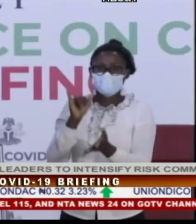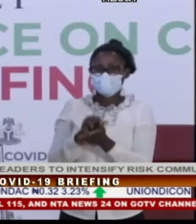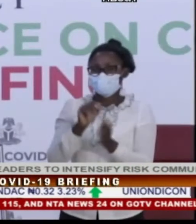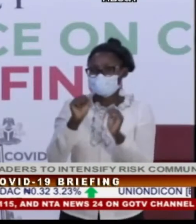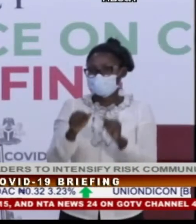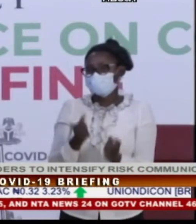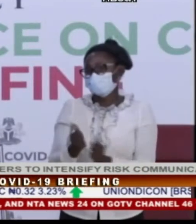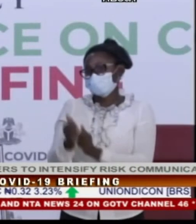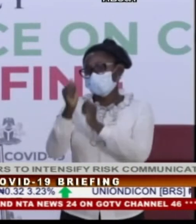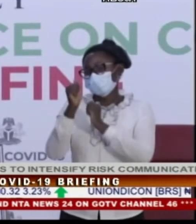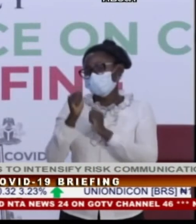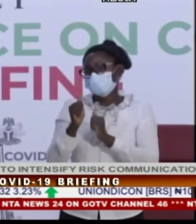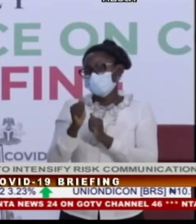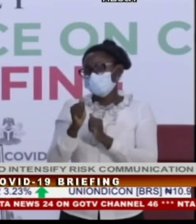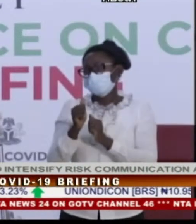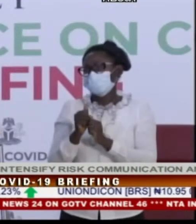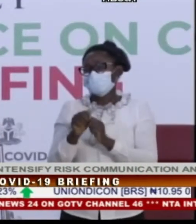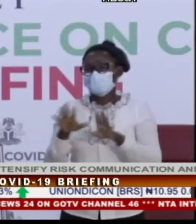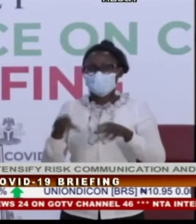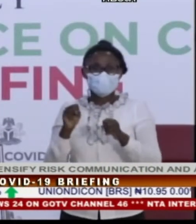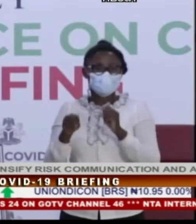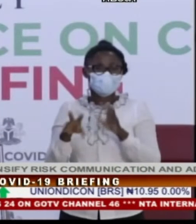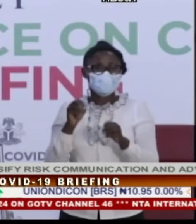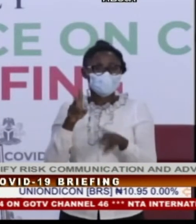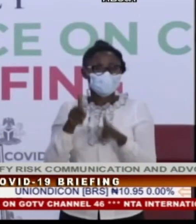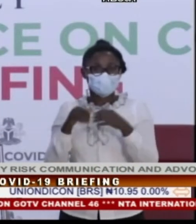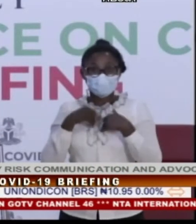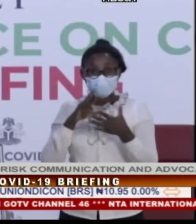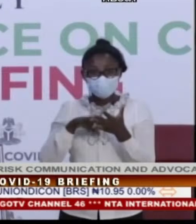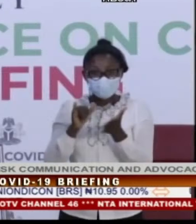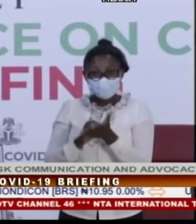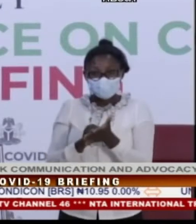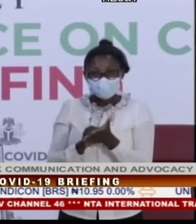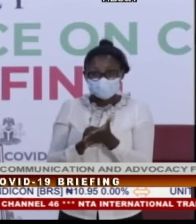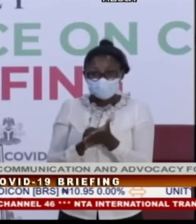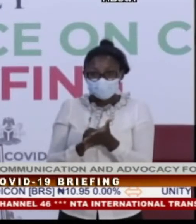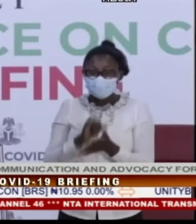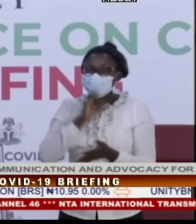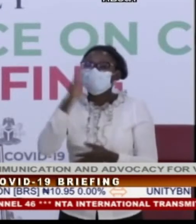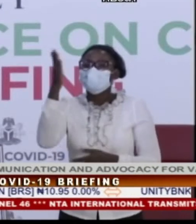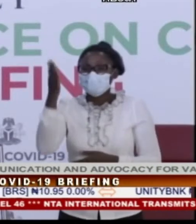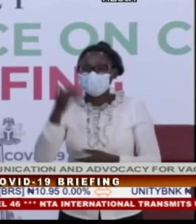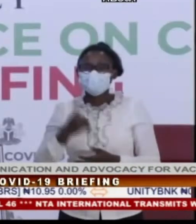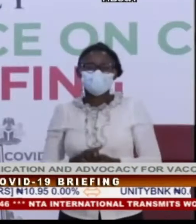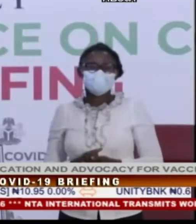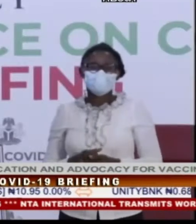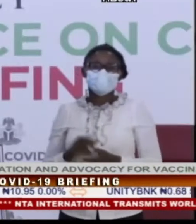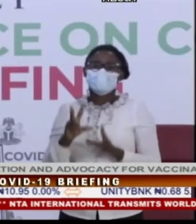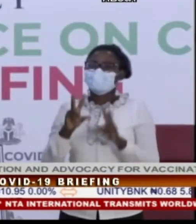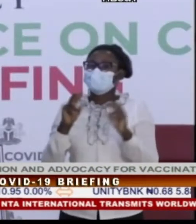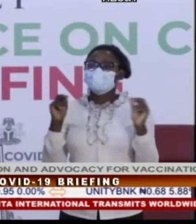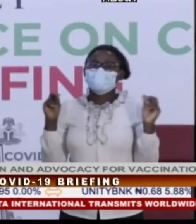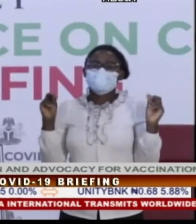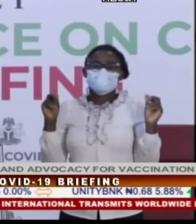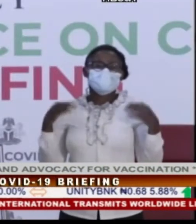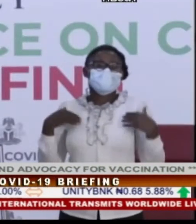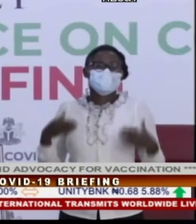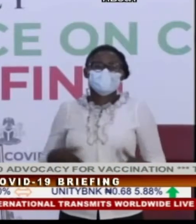Even after NIMSI has issued a press release, as a matter of fact, a copy of it was sent to my WhatsApp page by the minister of